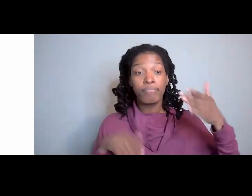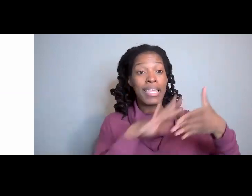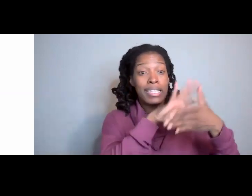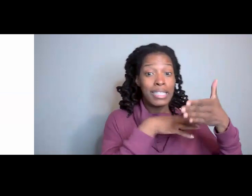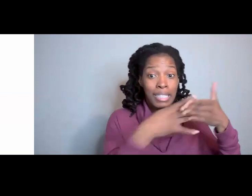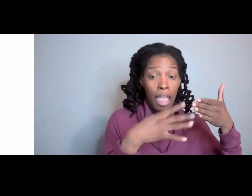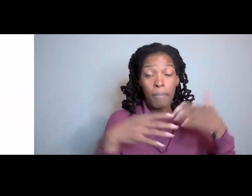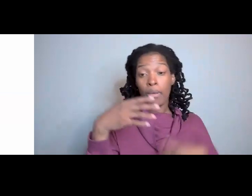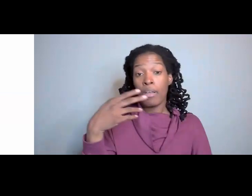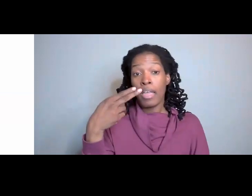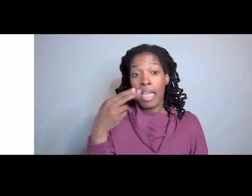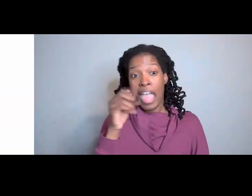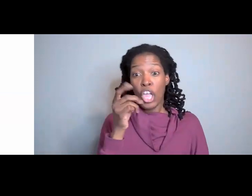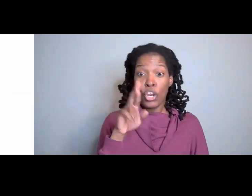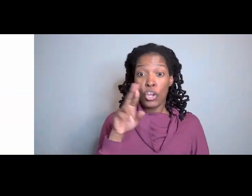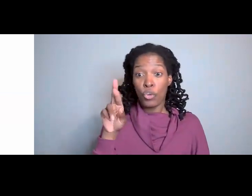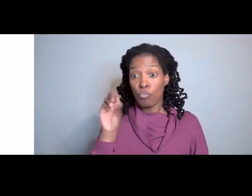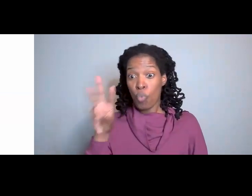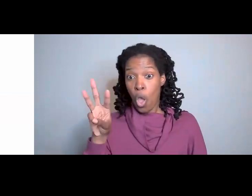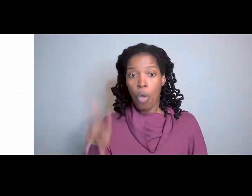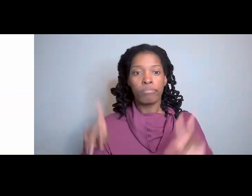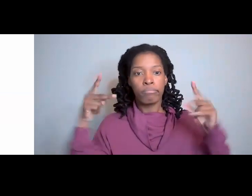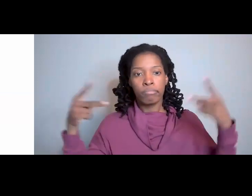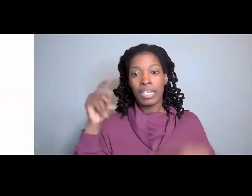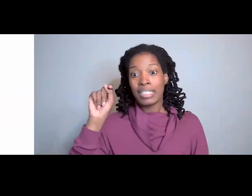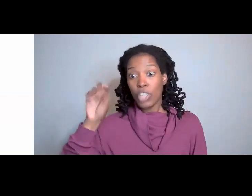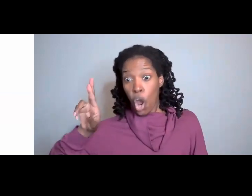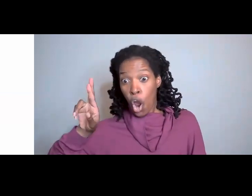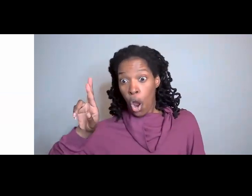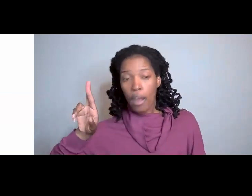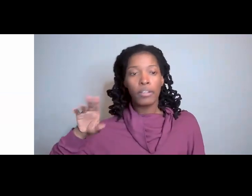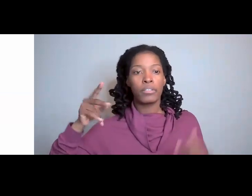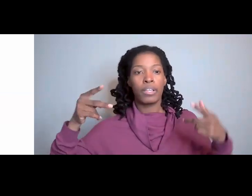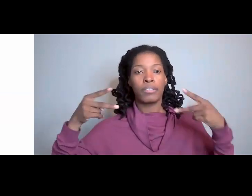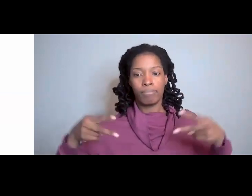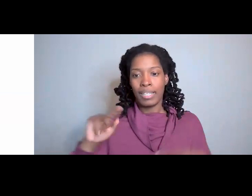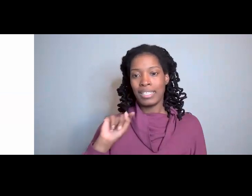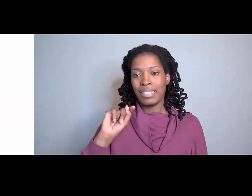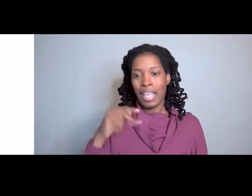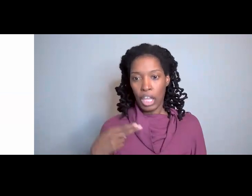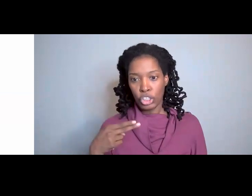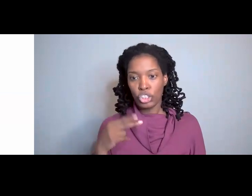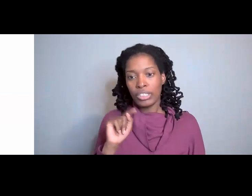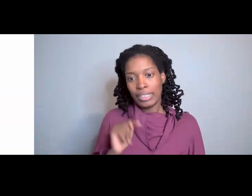a TR and then a TH for each table header.